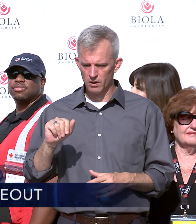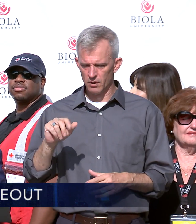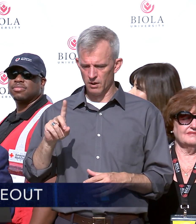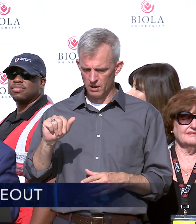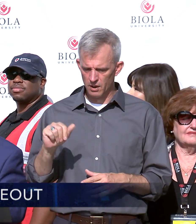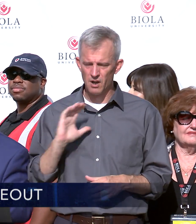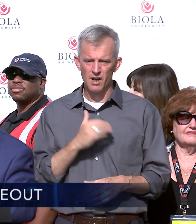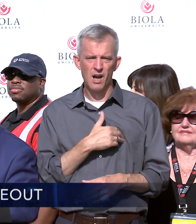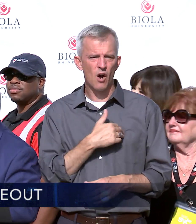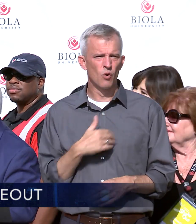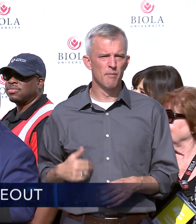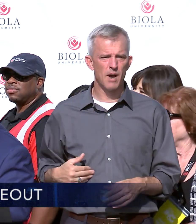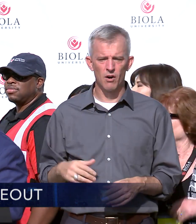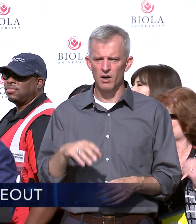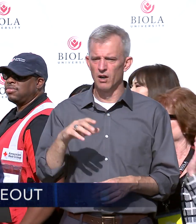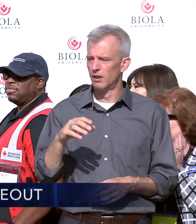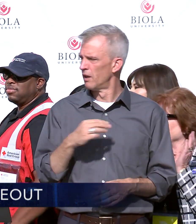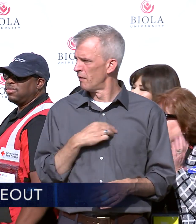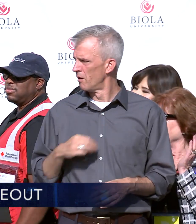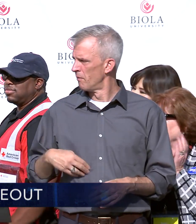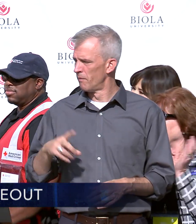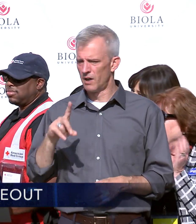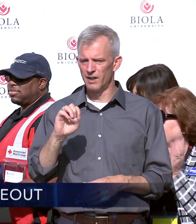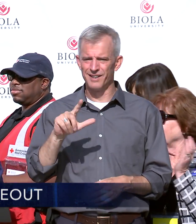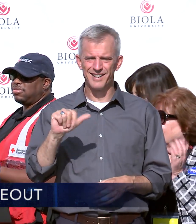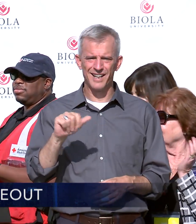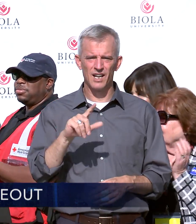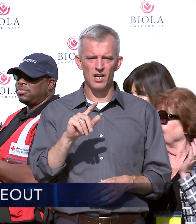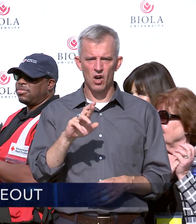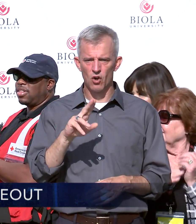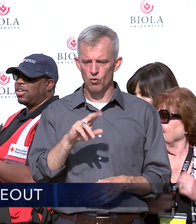DeLaRue. Mr. Mayor, it's all yours.